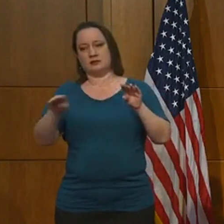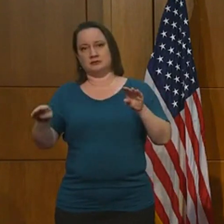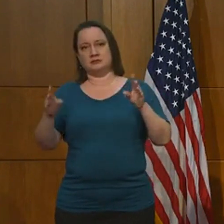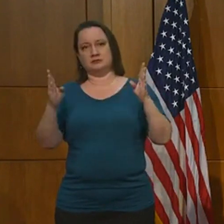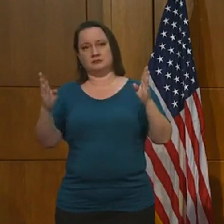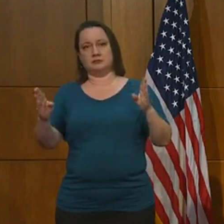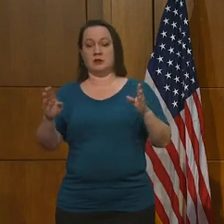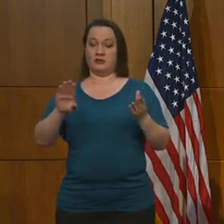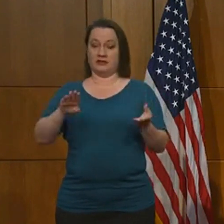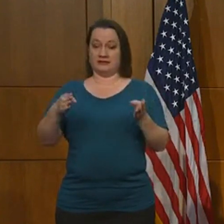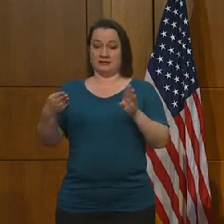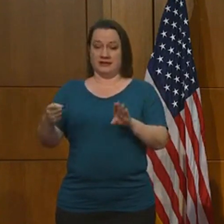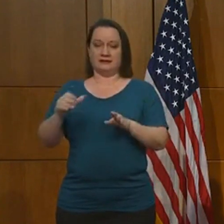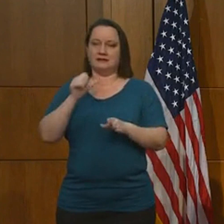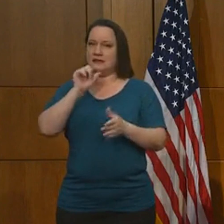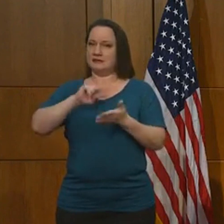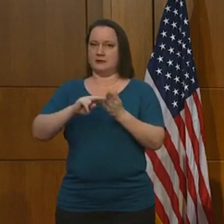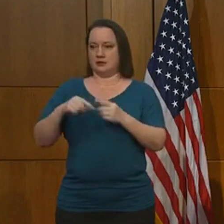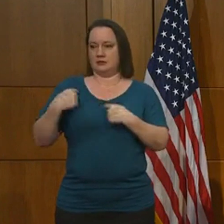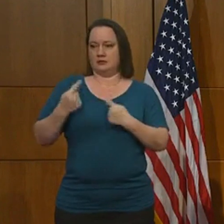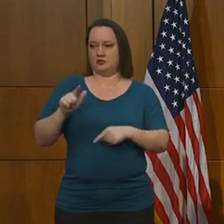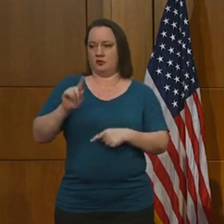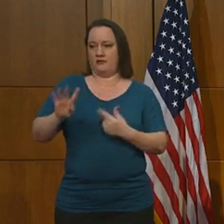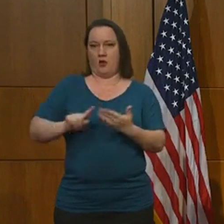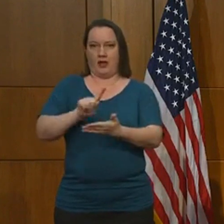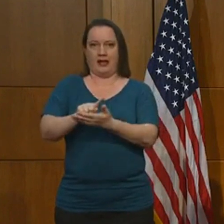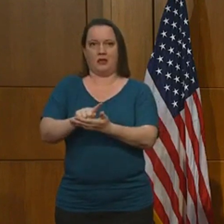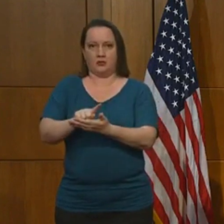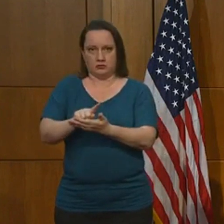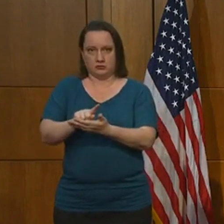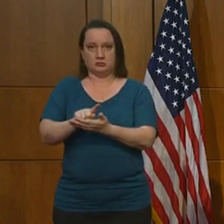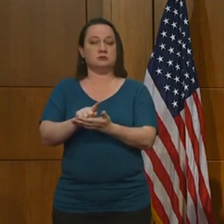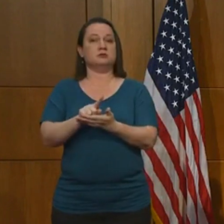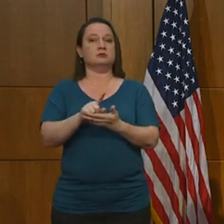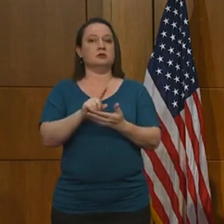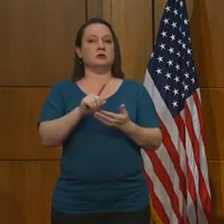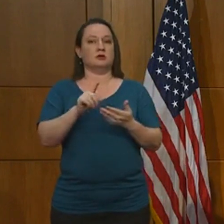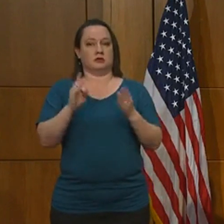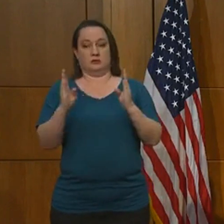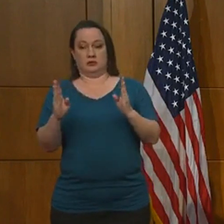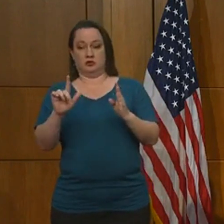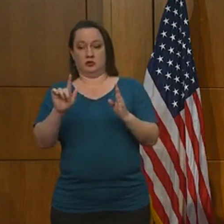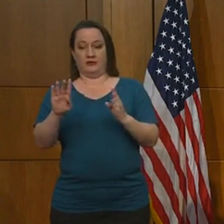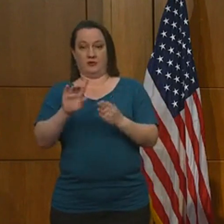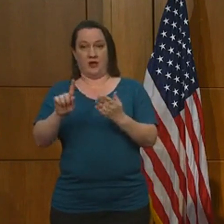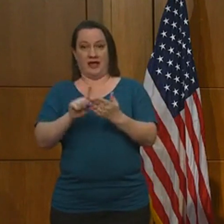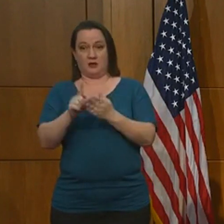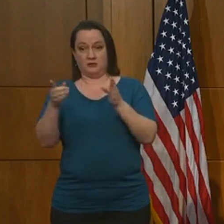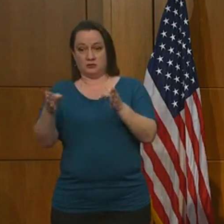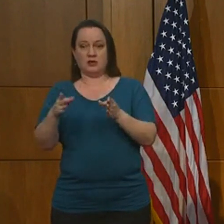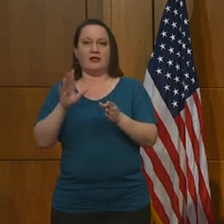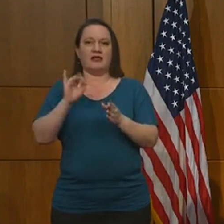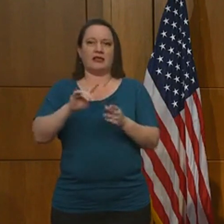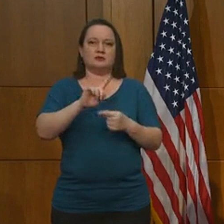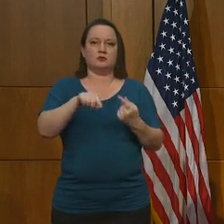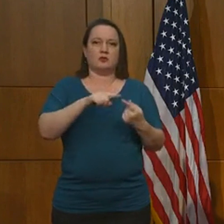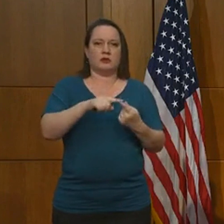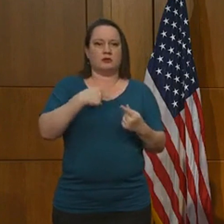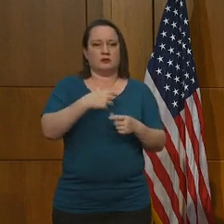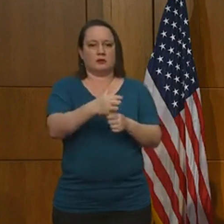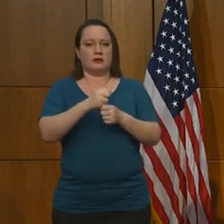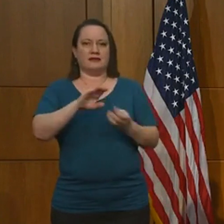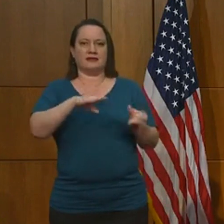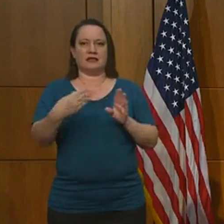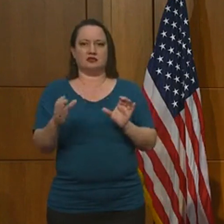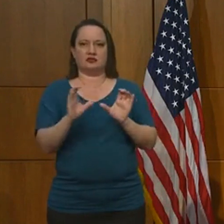in the last 24 hours. So it depends on when the death certificate is signed and when the Virginia Department of Health